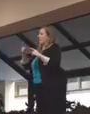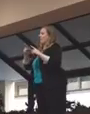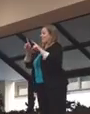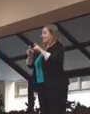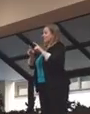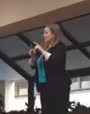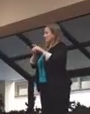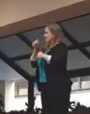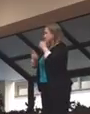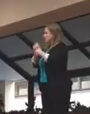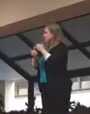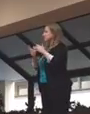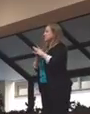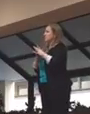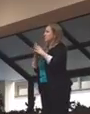begun.